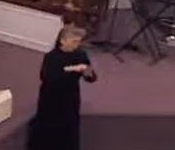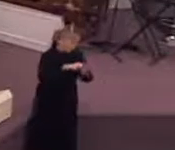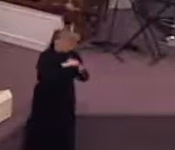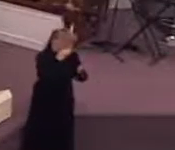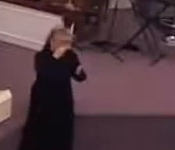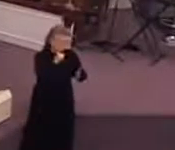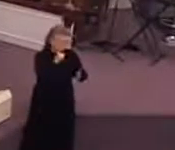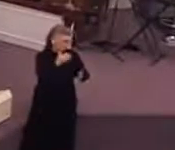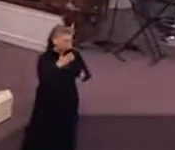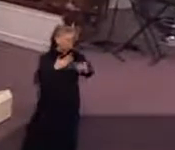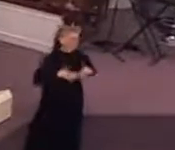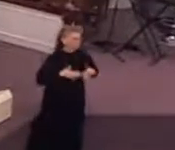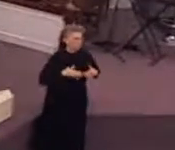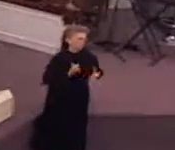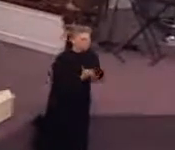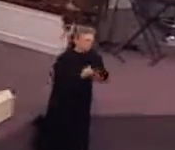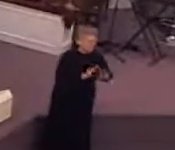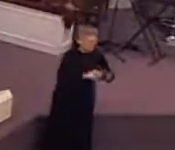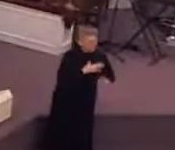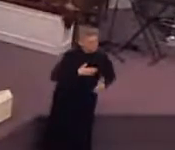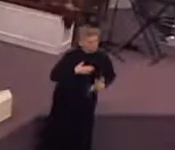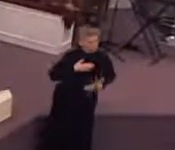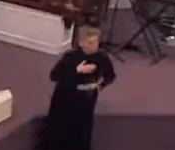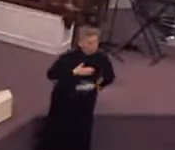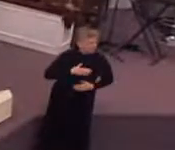don't have to dress that way to please God.